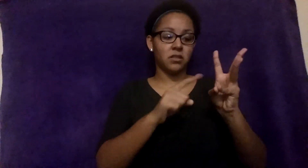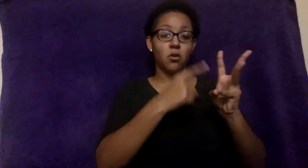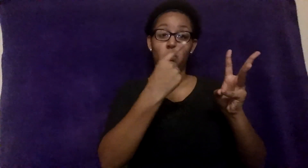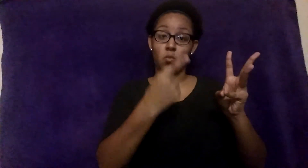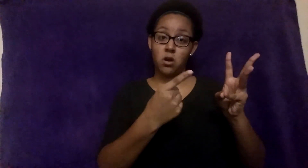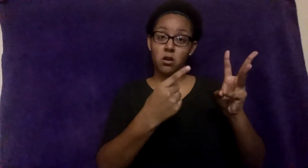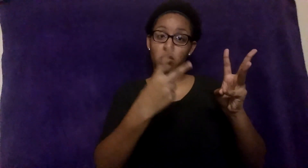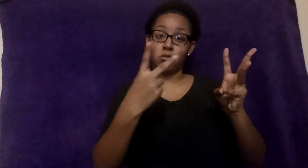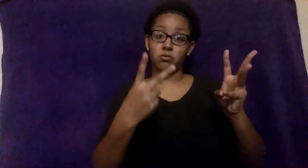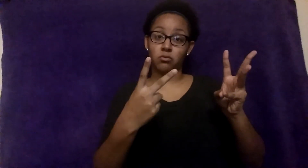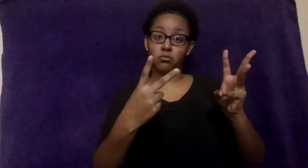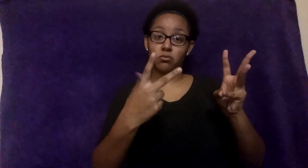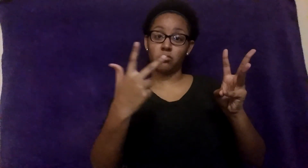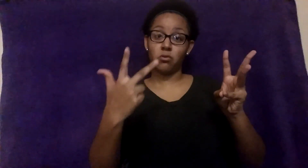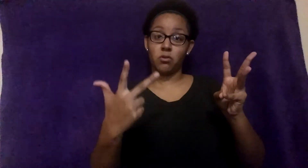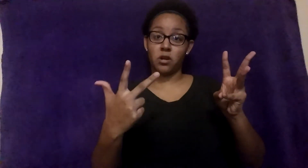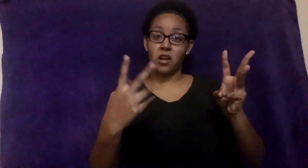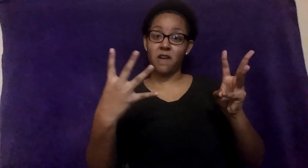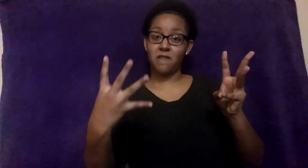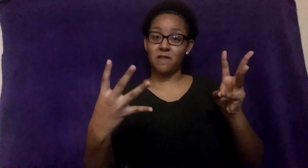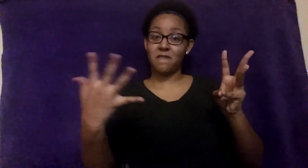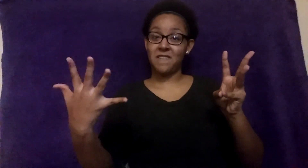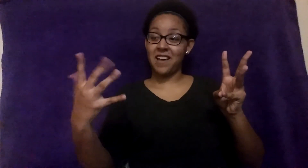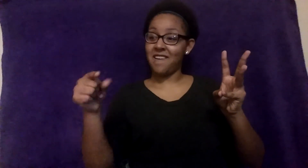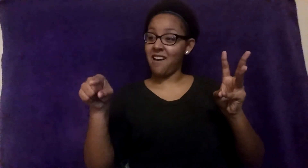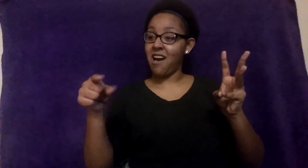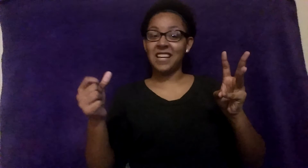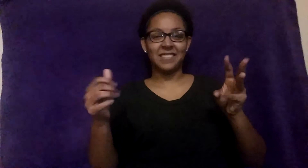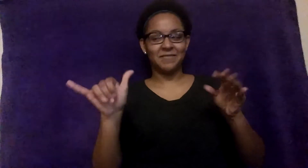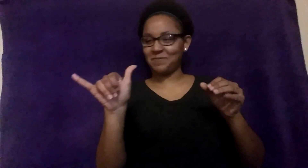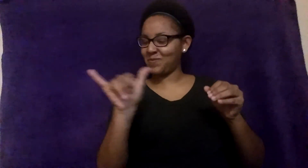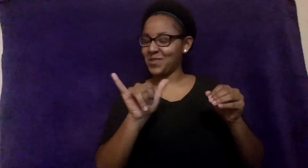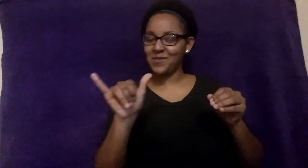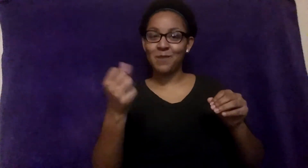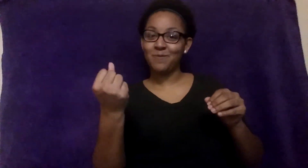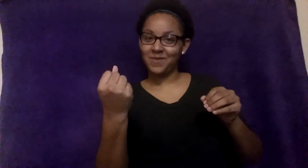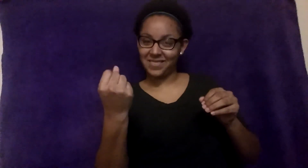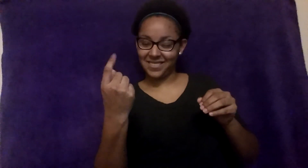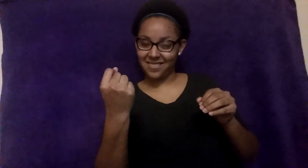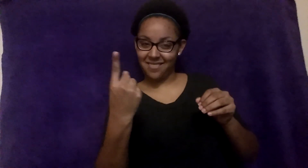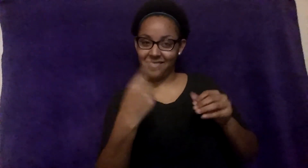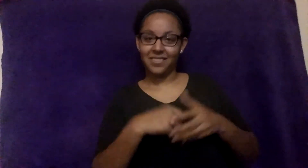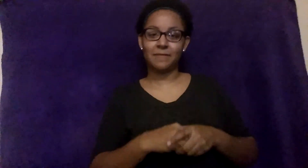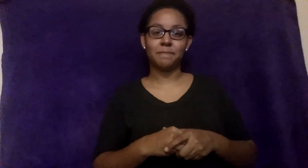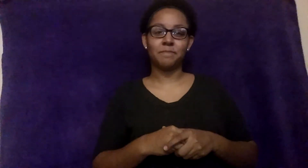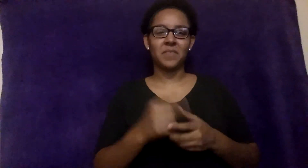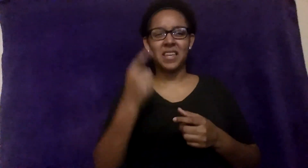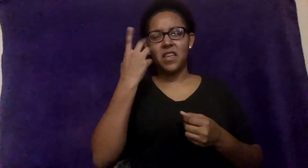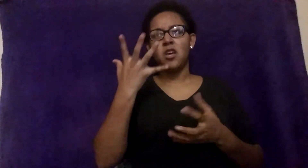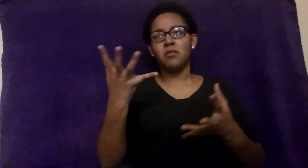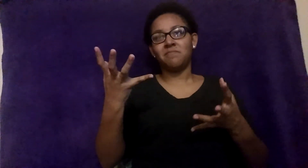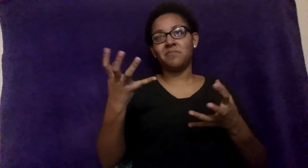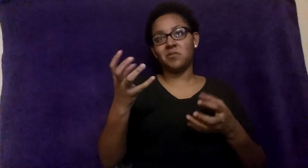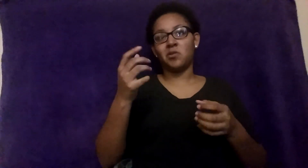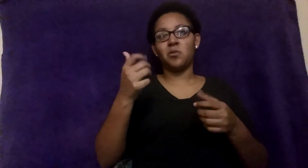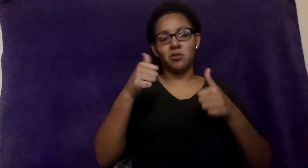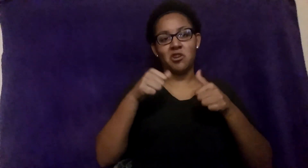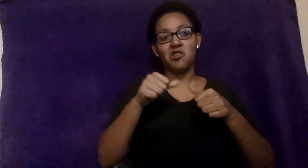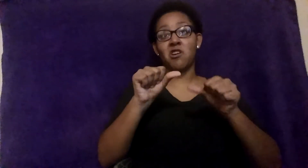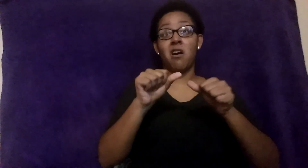3, 4, 5. We get to the same place. And I think you might want to try this on a bunch of problems, and you'll see it always works out. That